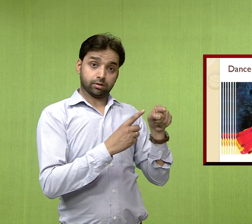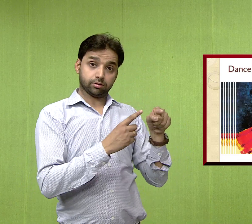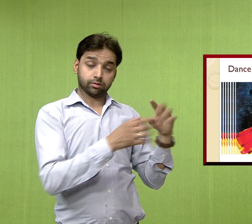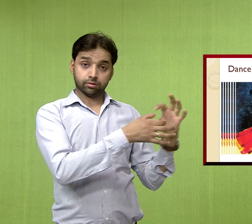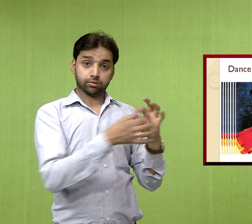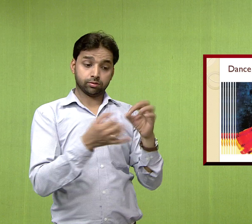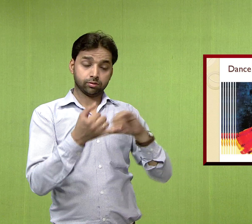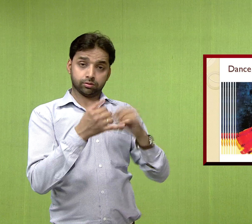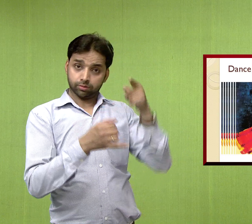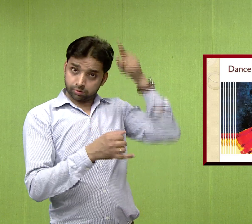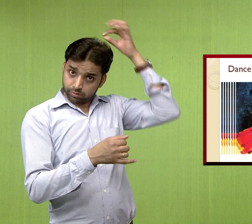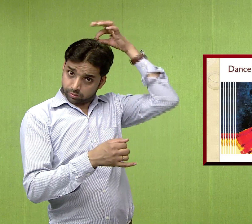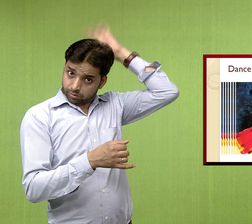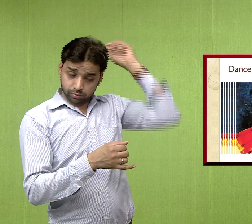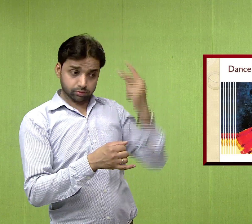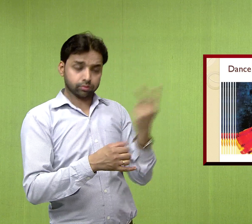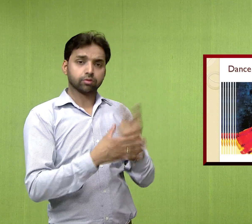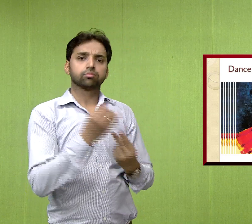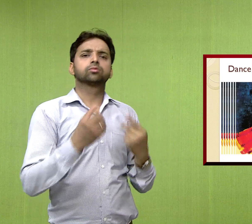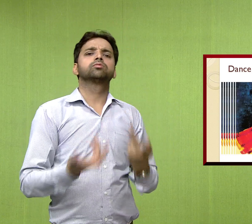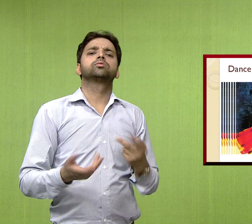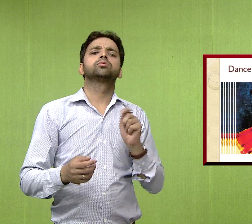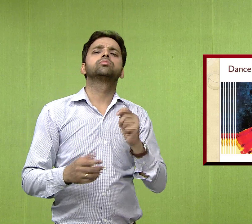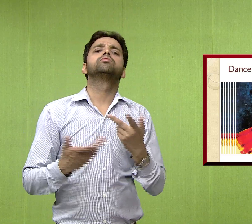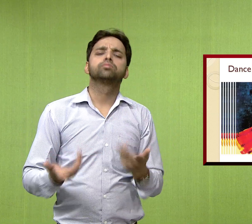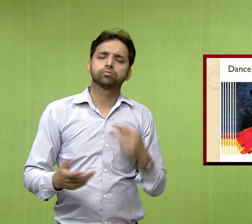Sanskriti is an expression of what we do and think.